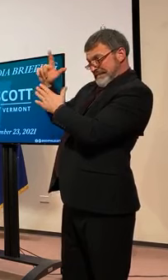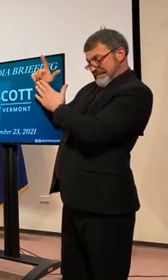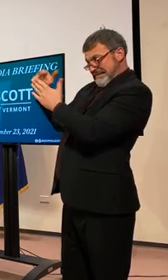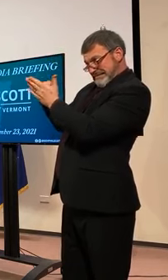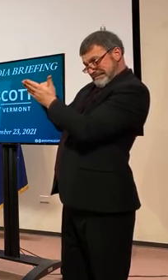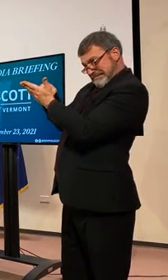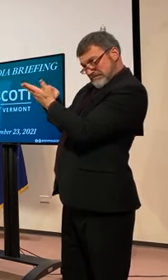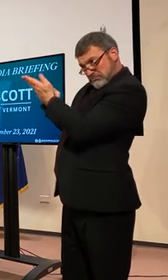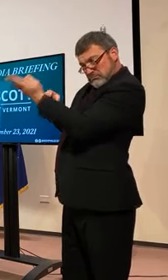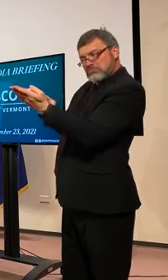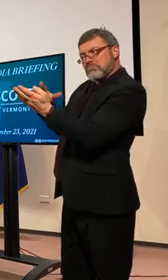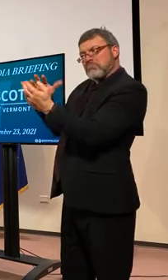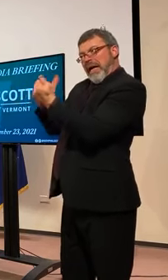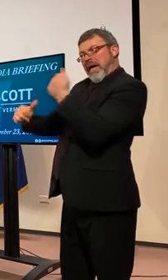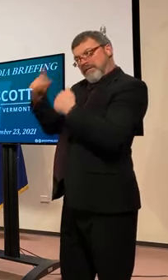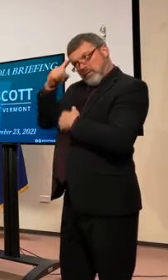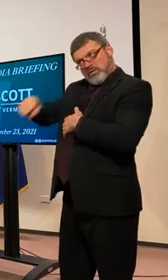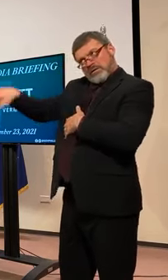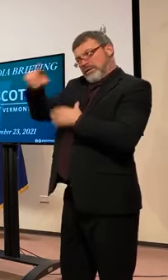mandate.